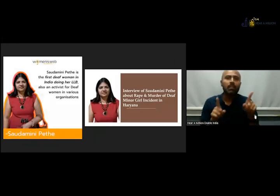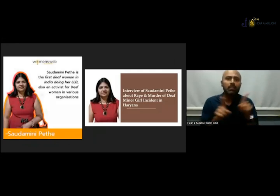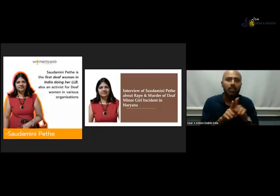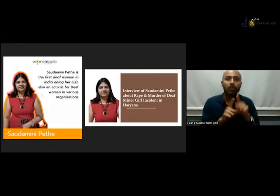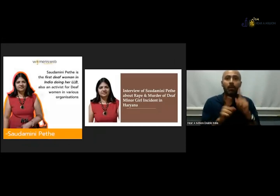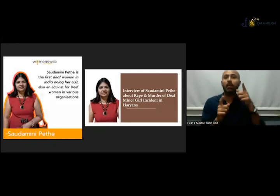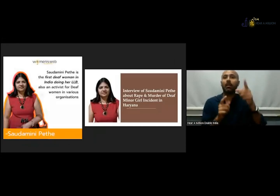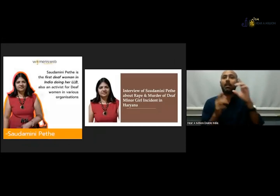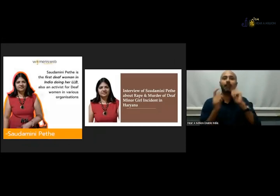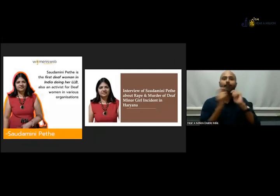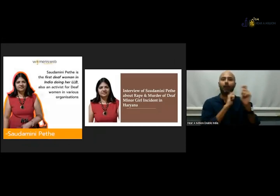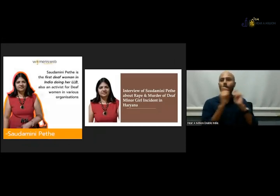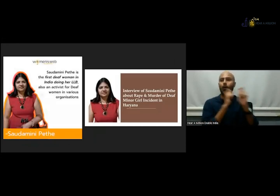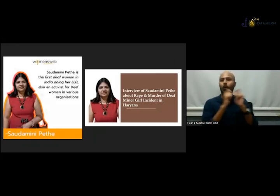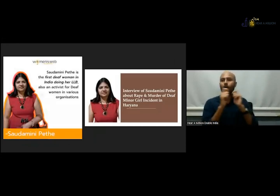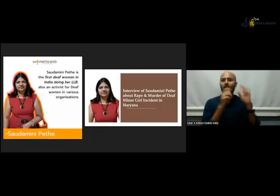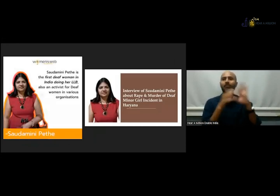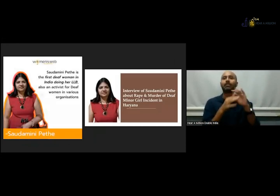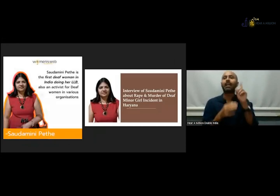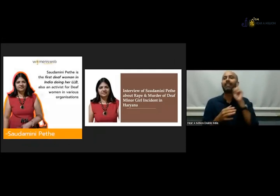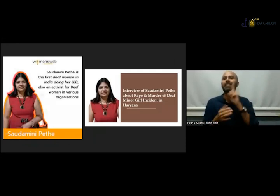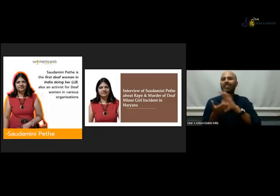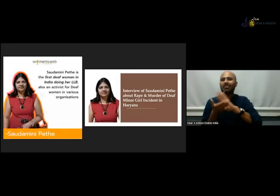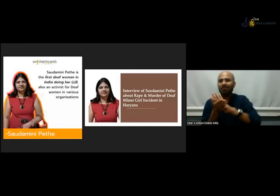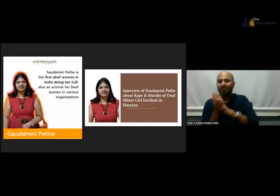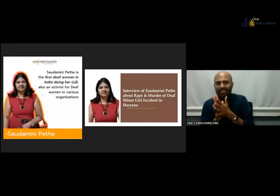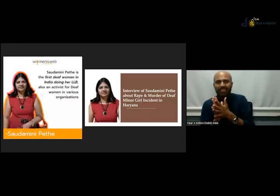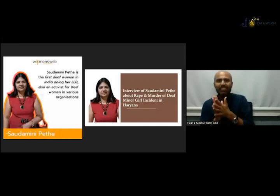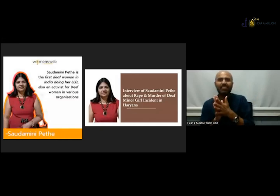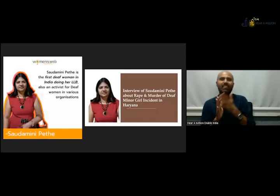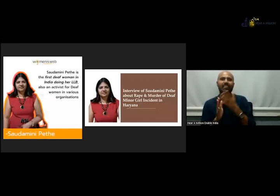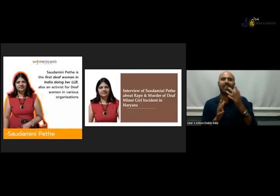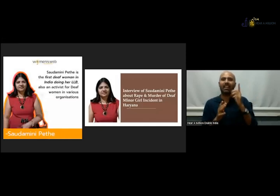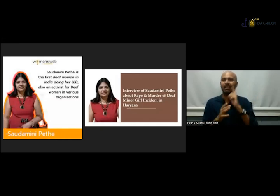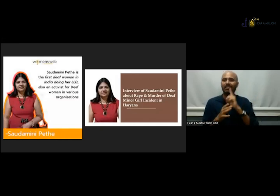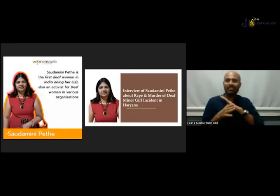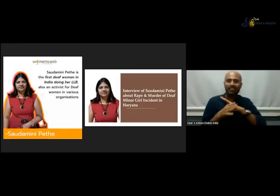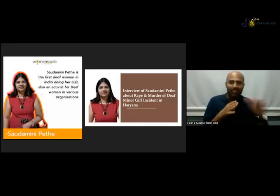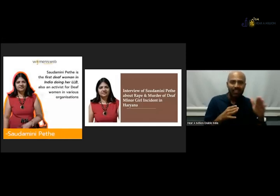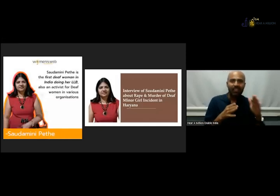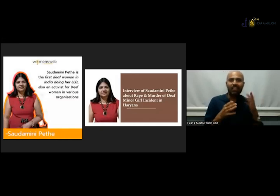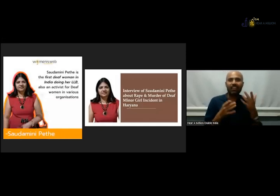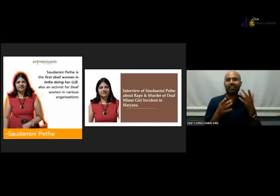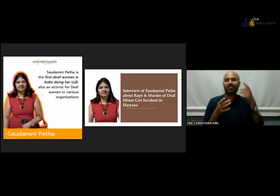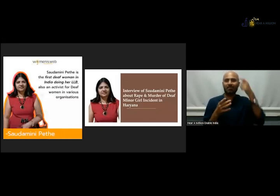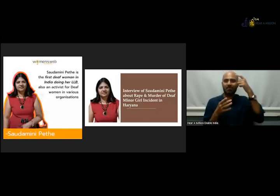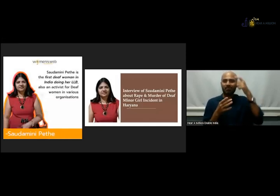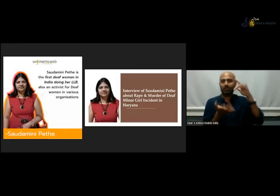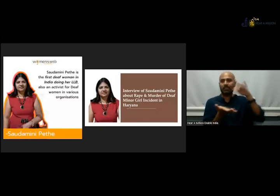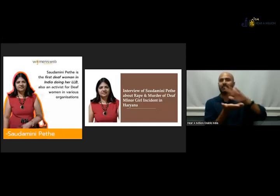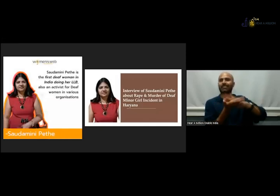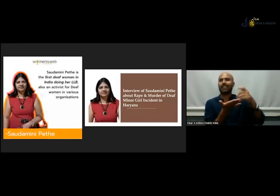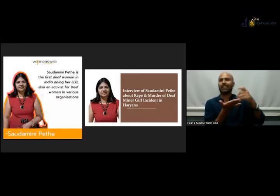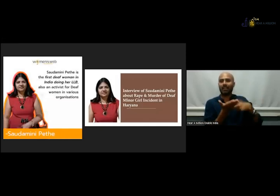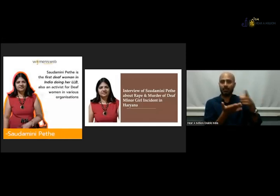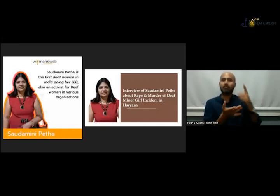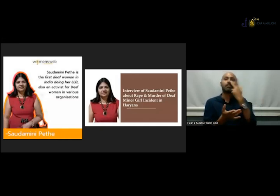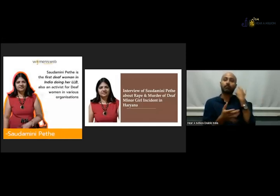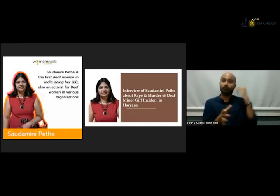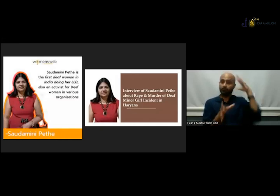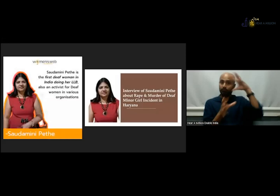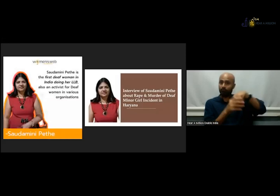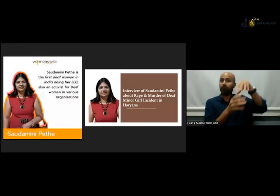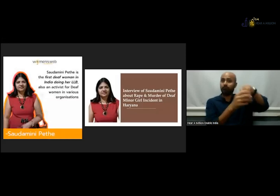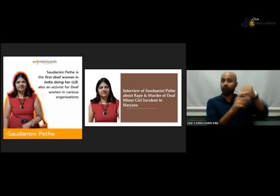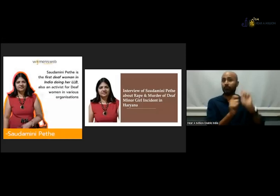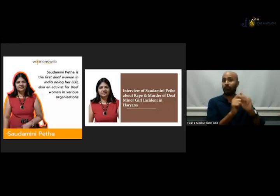in multiple women deaf women's associations, and where people have taken her interview as well related to the rape and